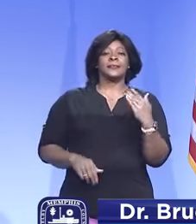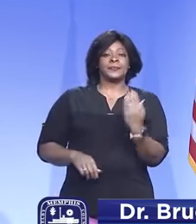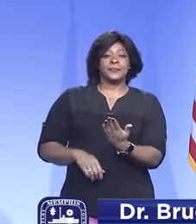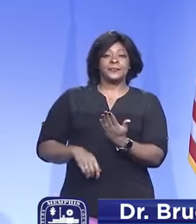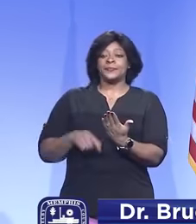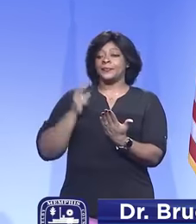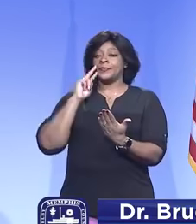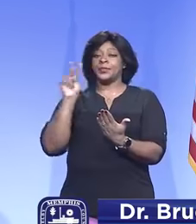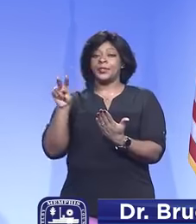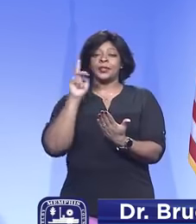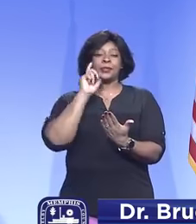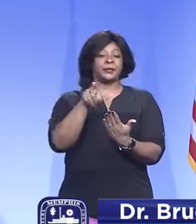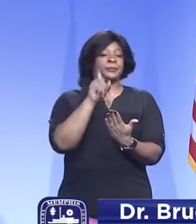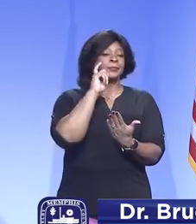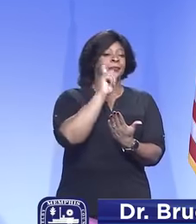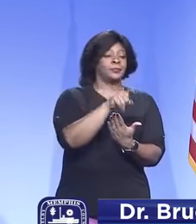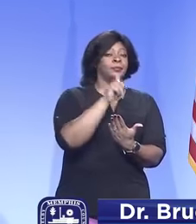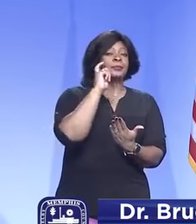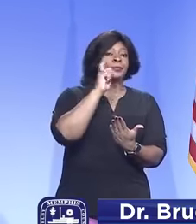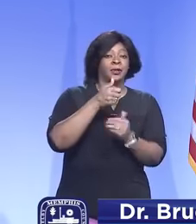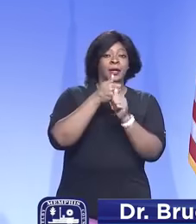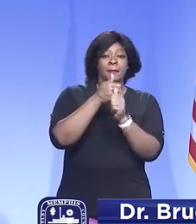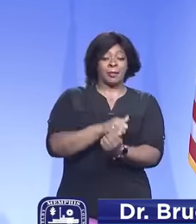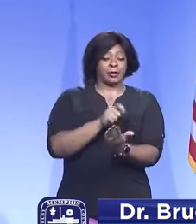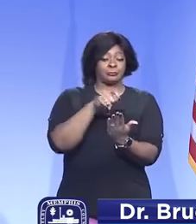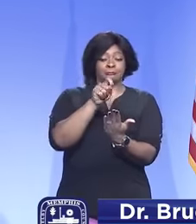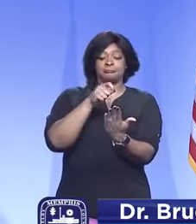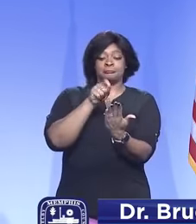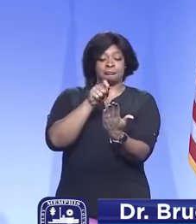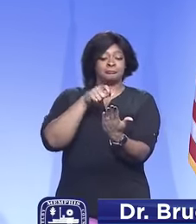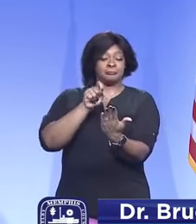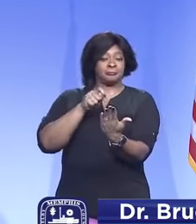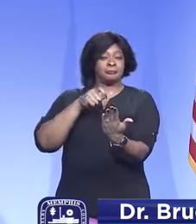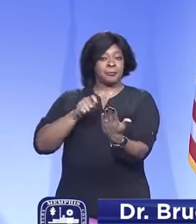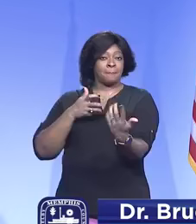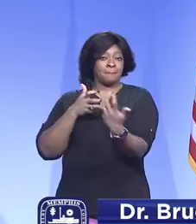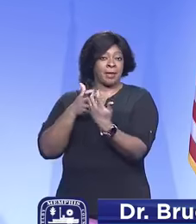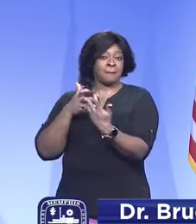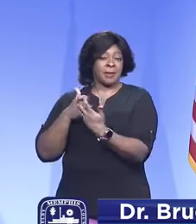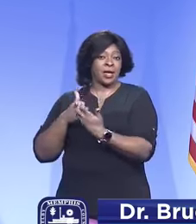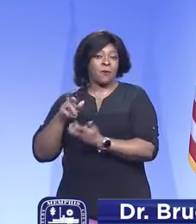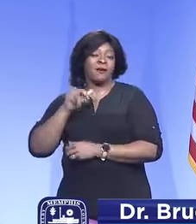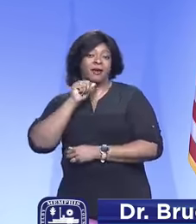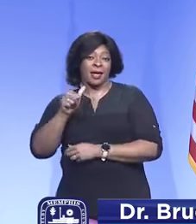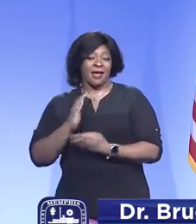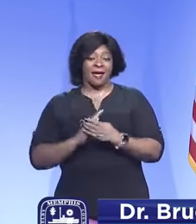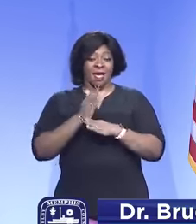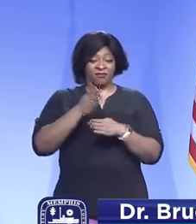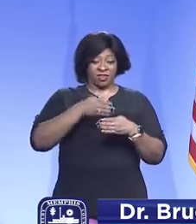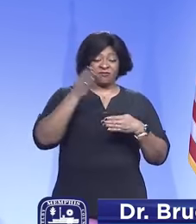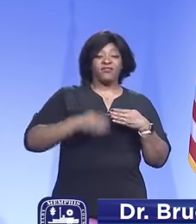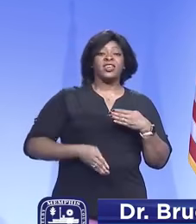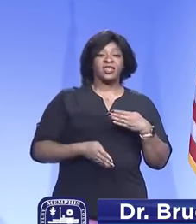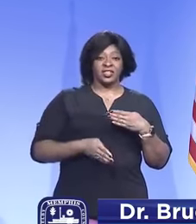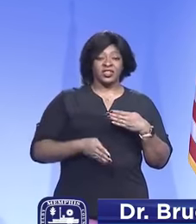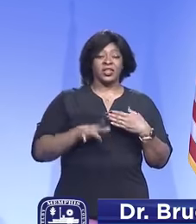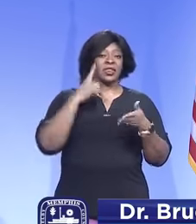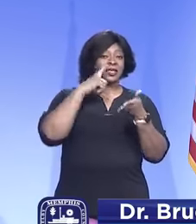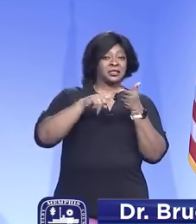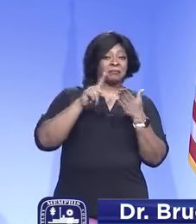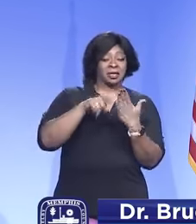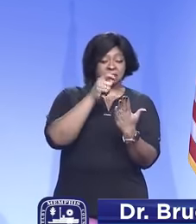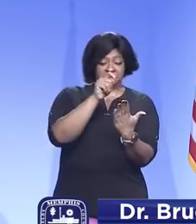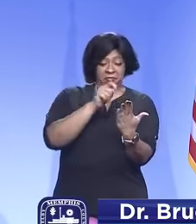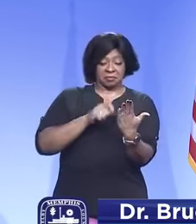look to see if indeed you're in compliance with the things on the checklist. After they have finished their